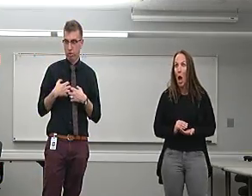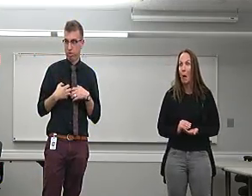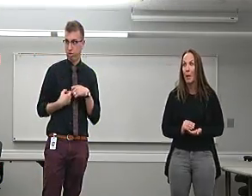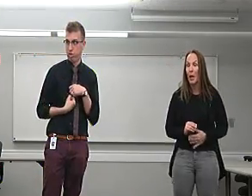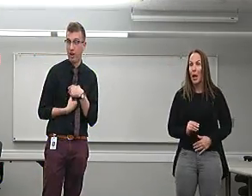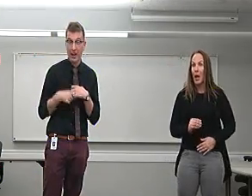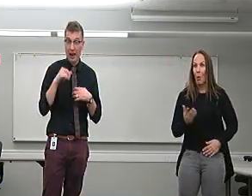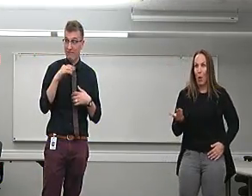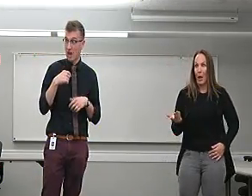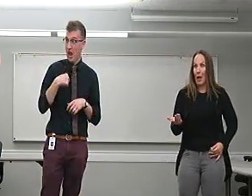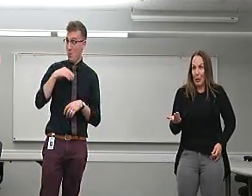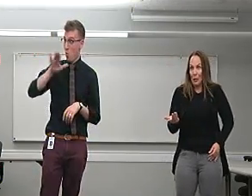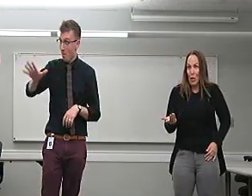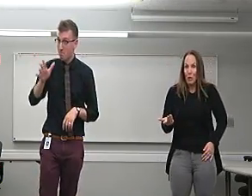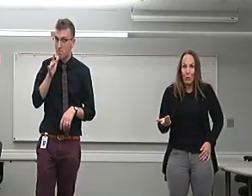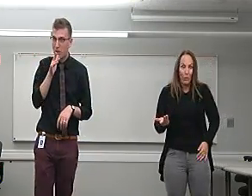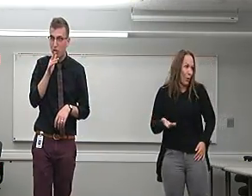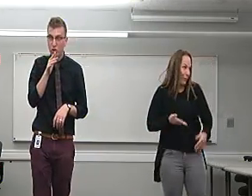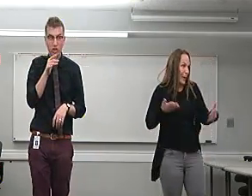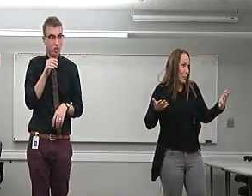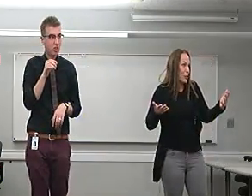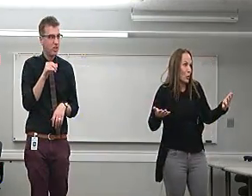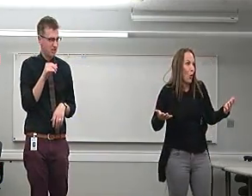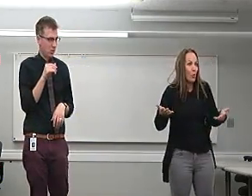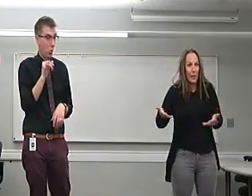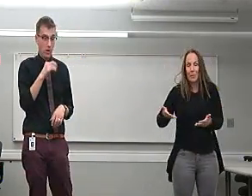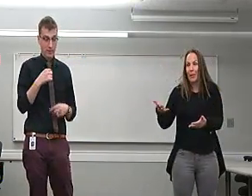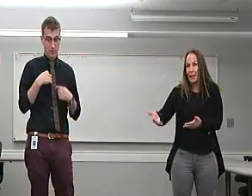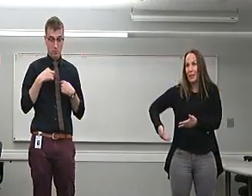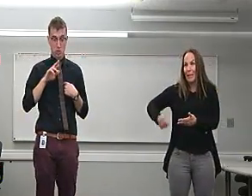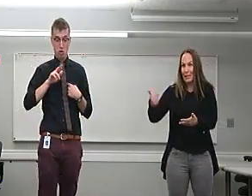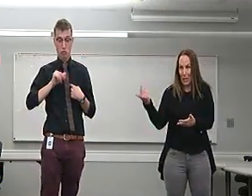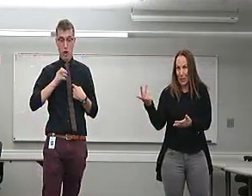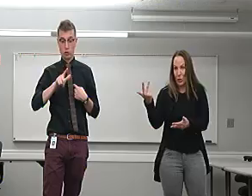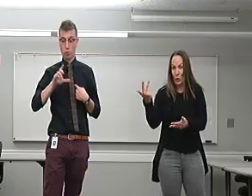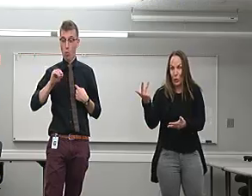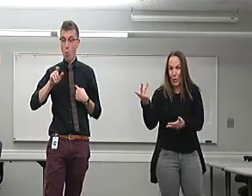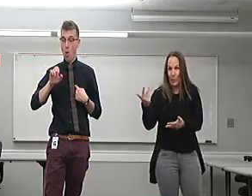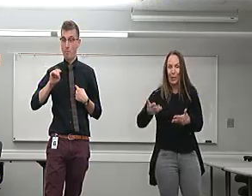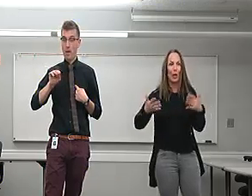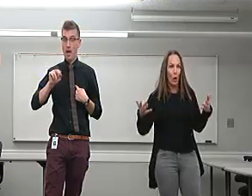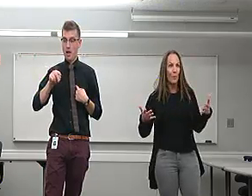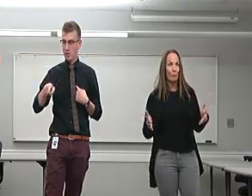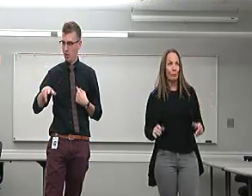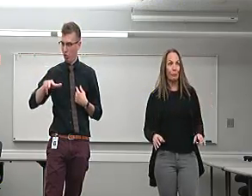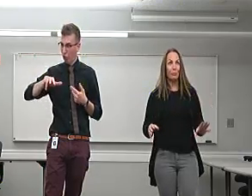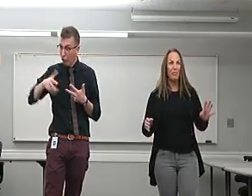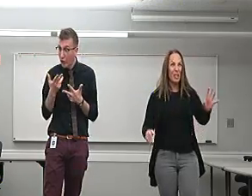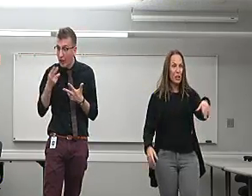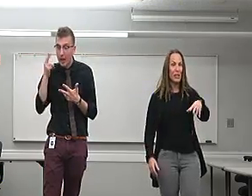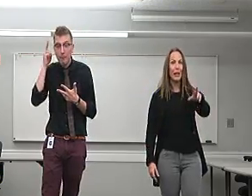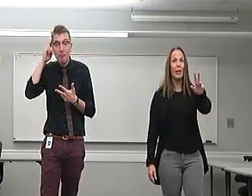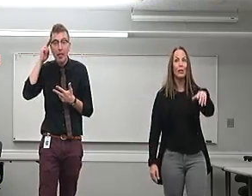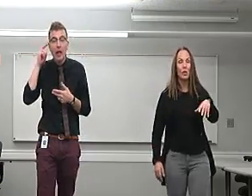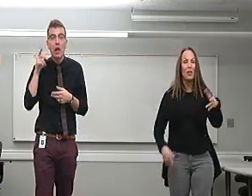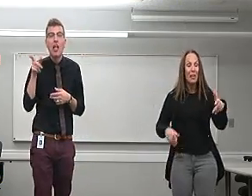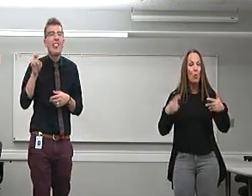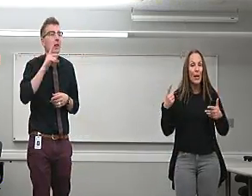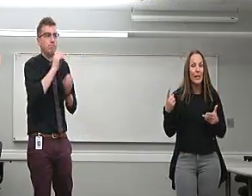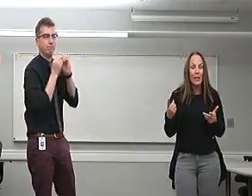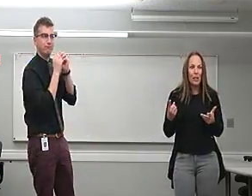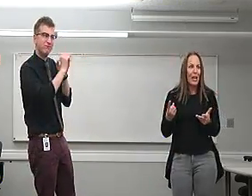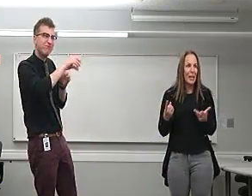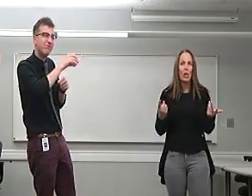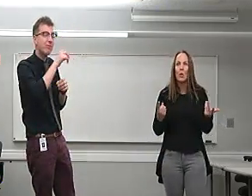what, or if I'm Rachel Coleman and my kid is on their 3rd implant, And then she's like, and so then they went in, they checked, and no